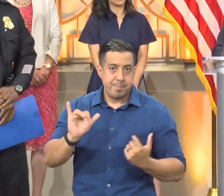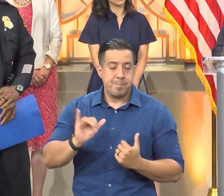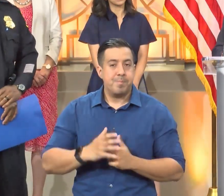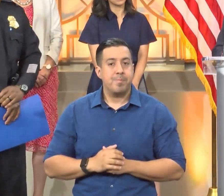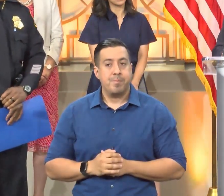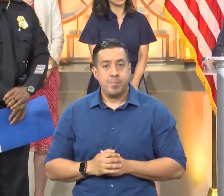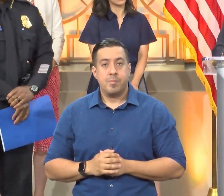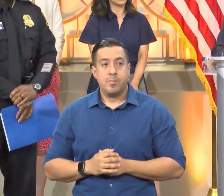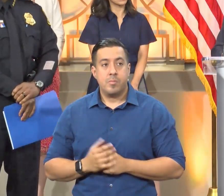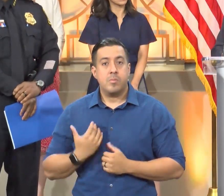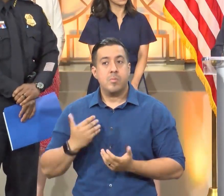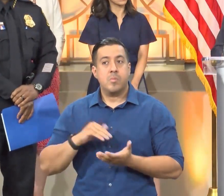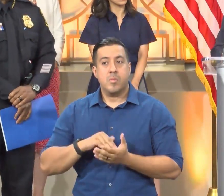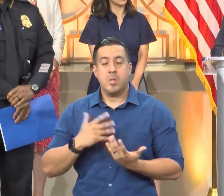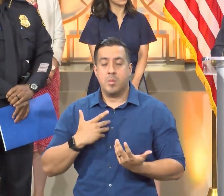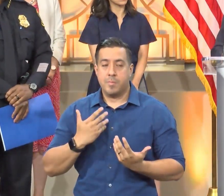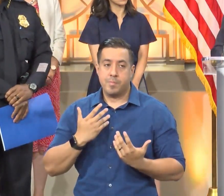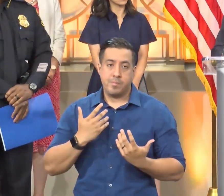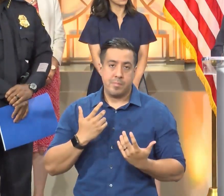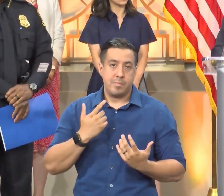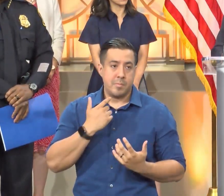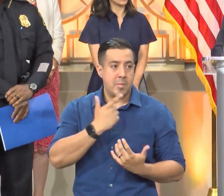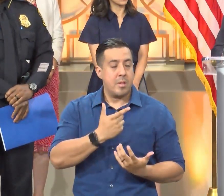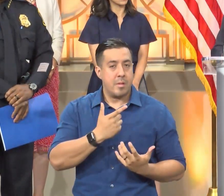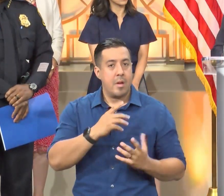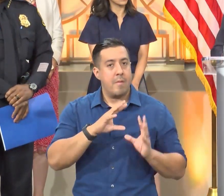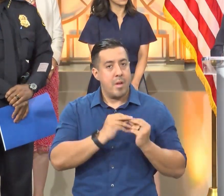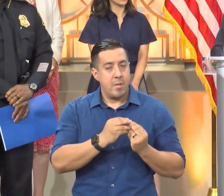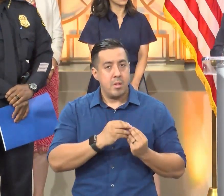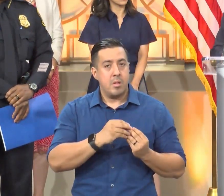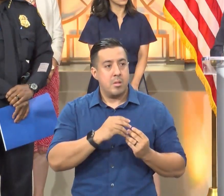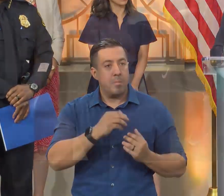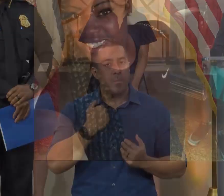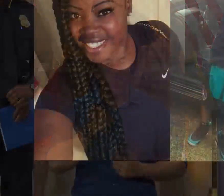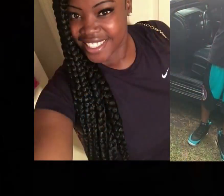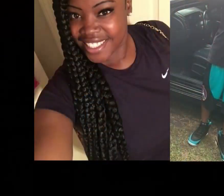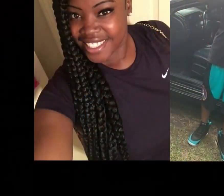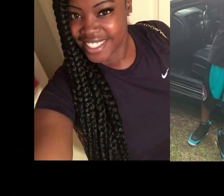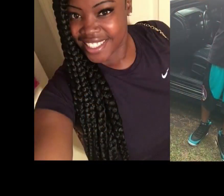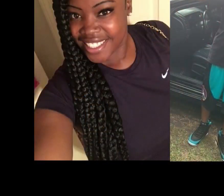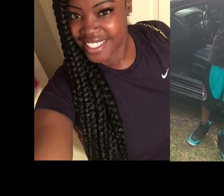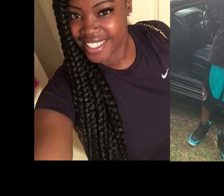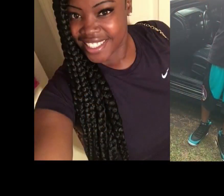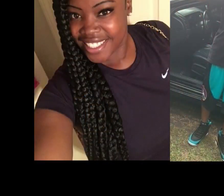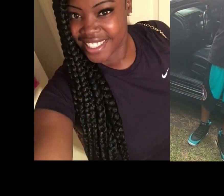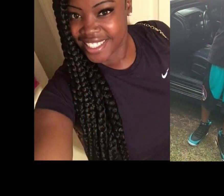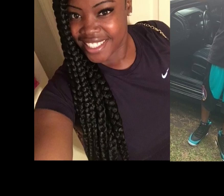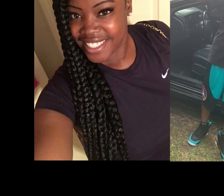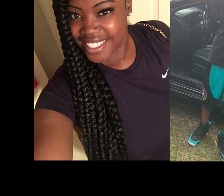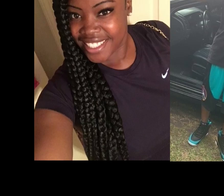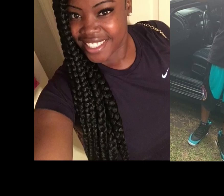that again want to offer my condolences to the family members of 35-year-old Gregory Carhill,